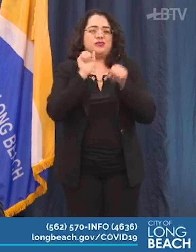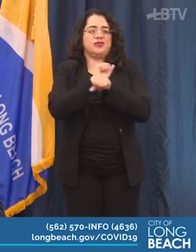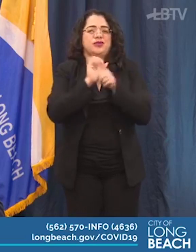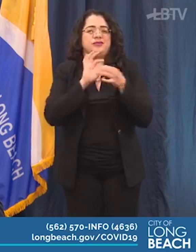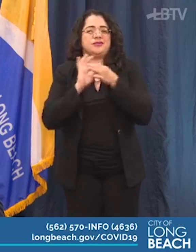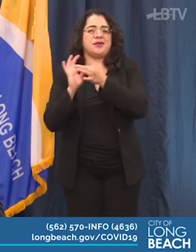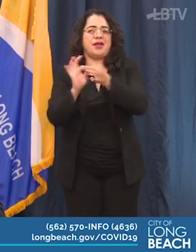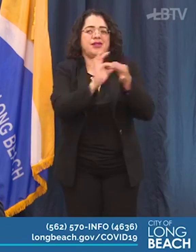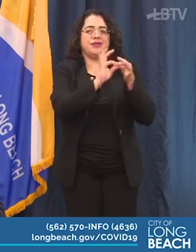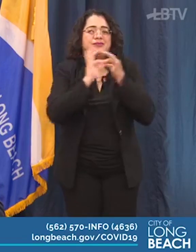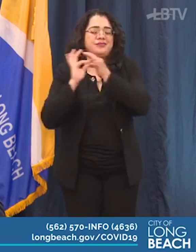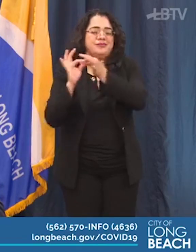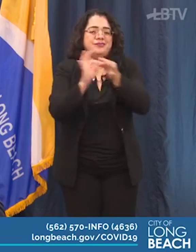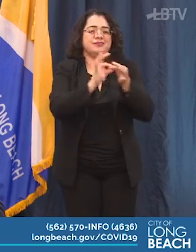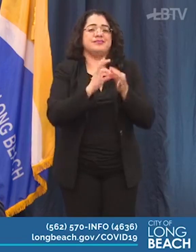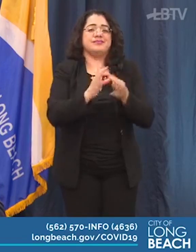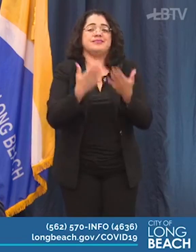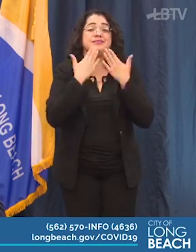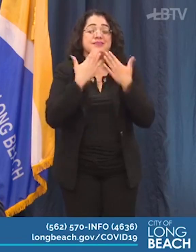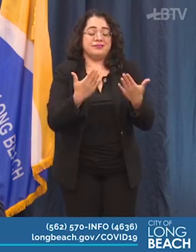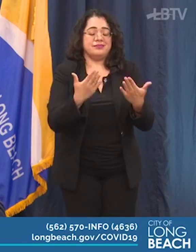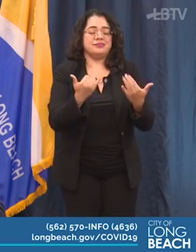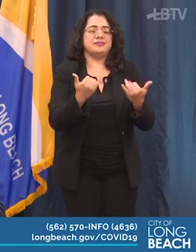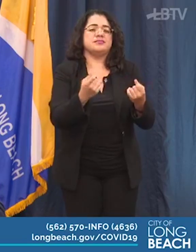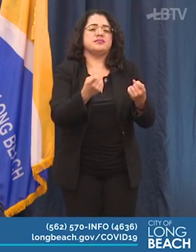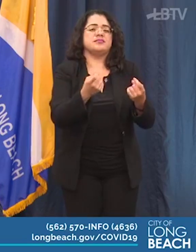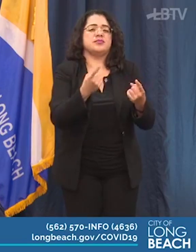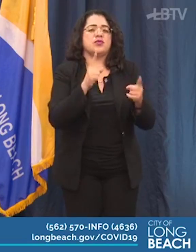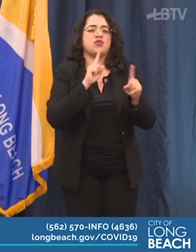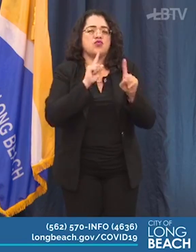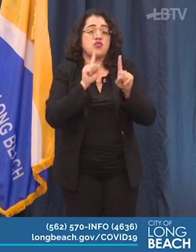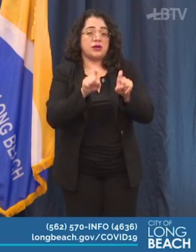thank you. With that, we're going to take any questions from the media.